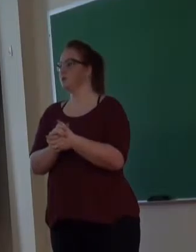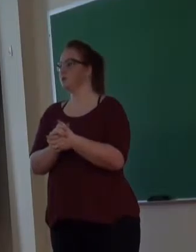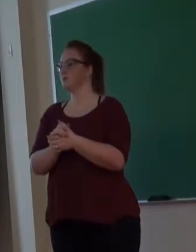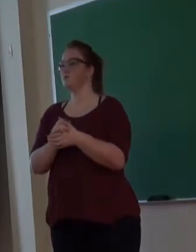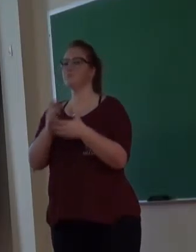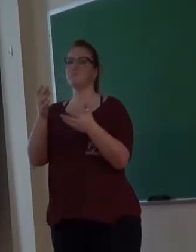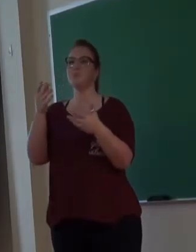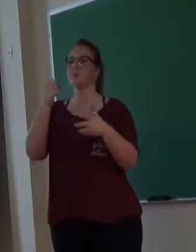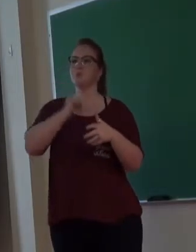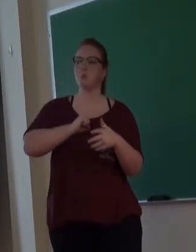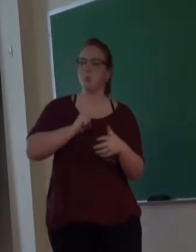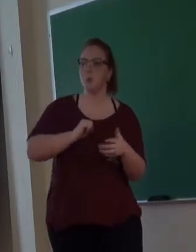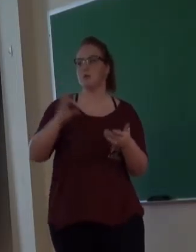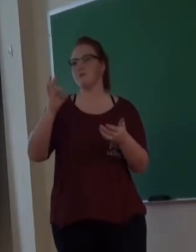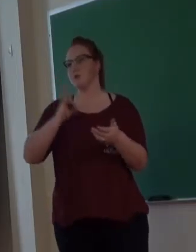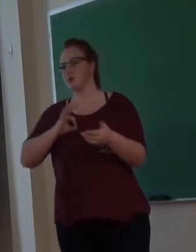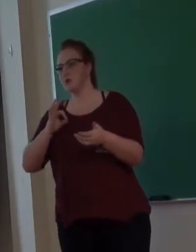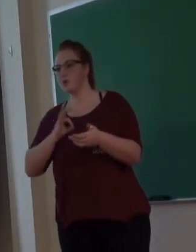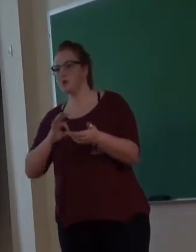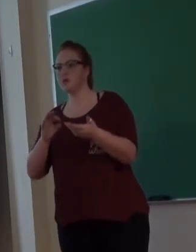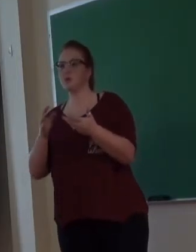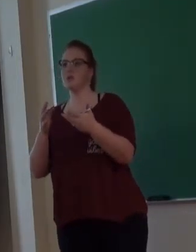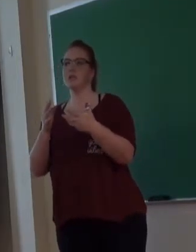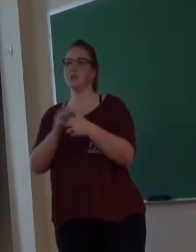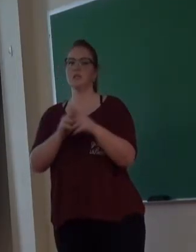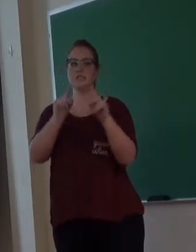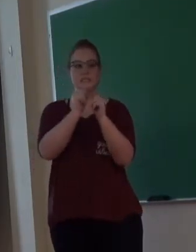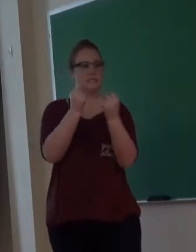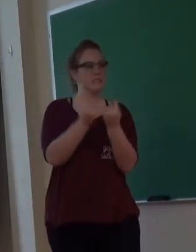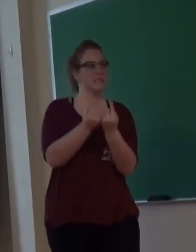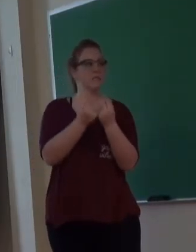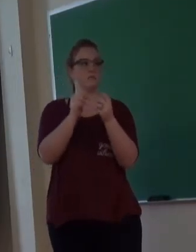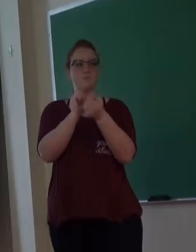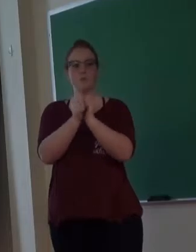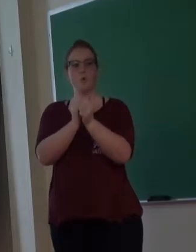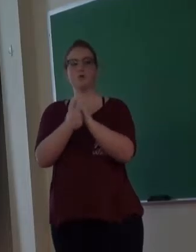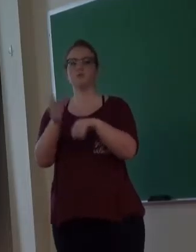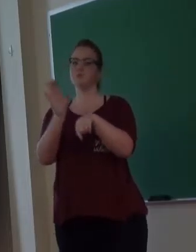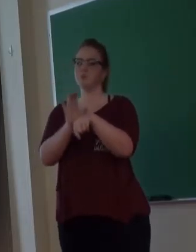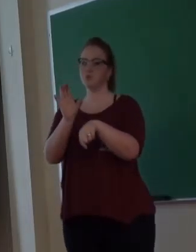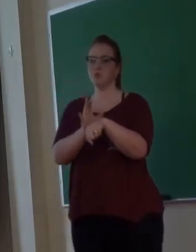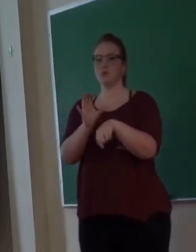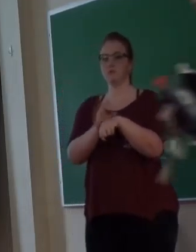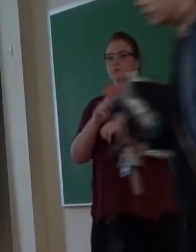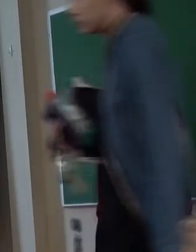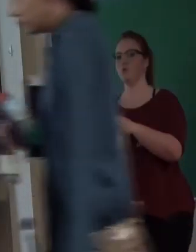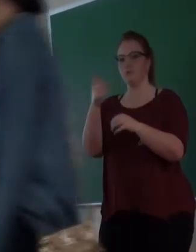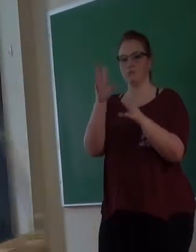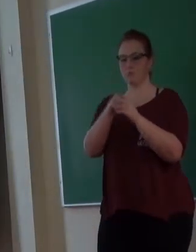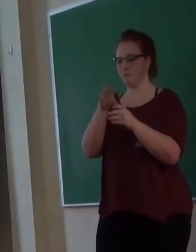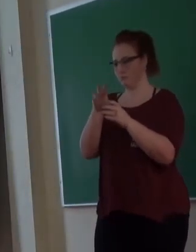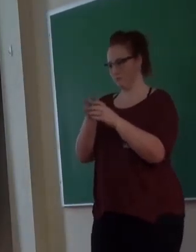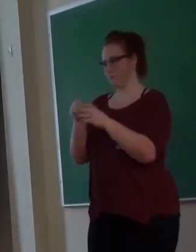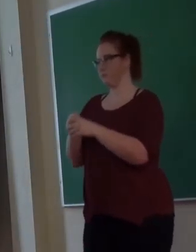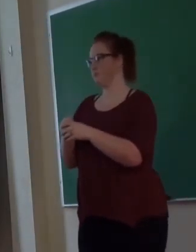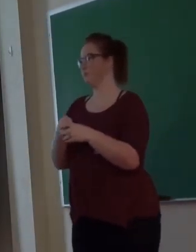sorority, fraternity, athletic team, church, those are all the things that you do with those groups.